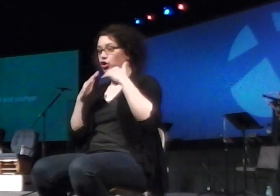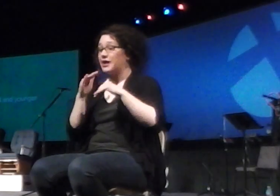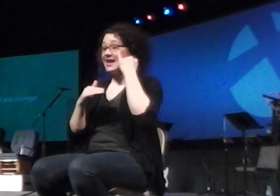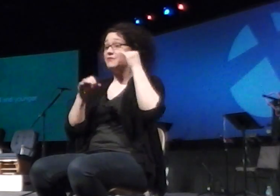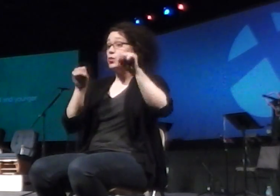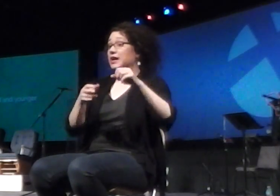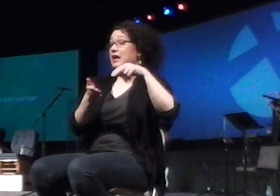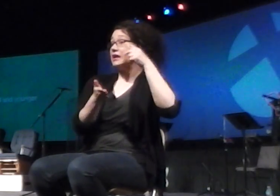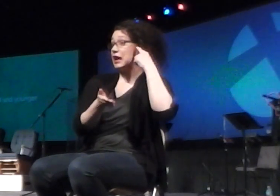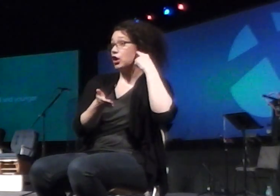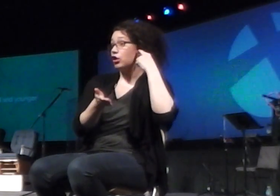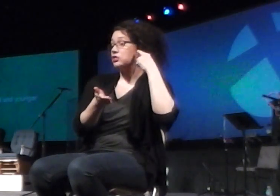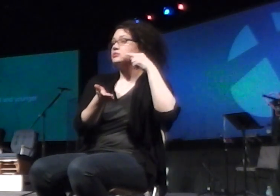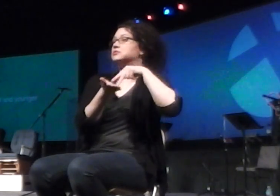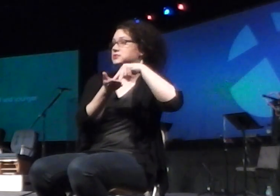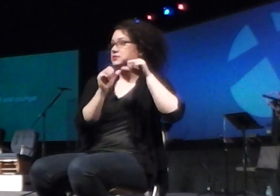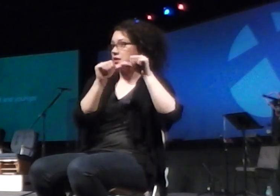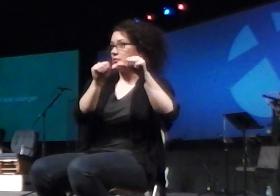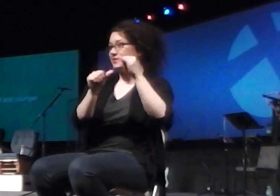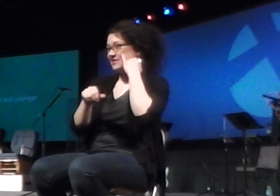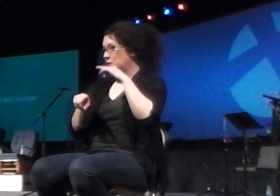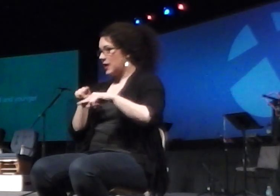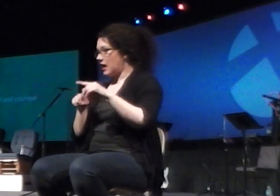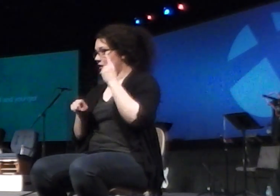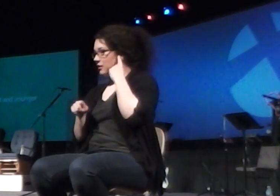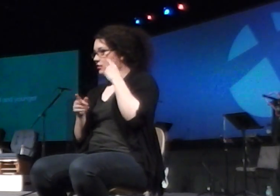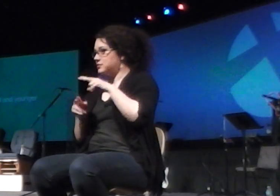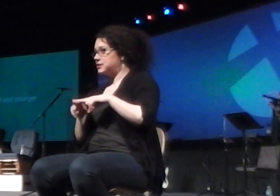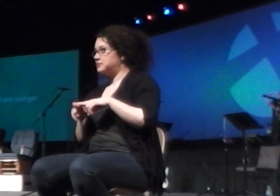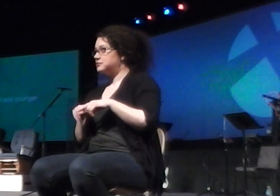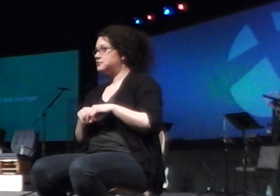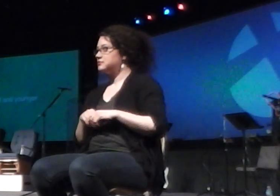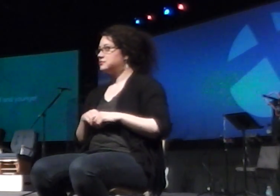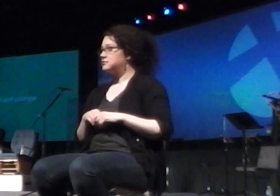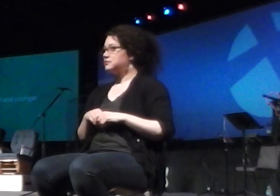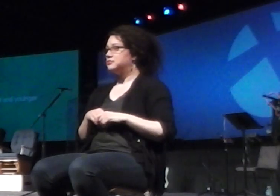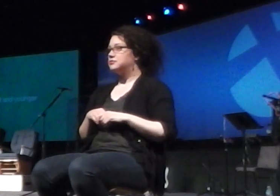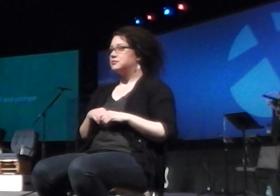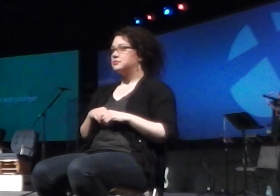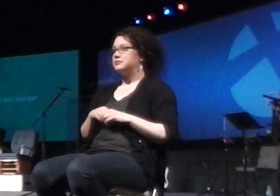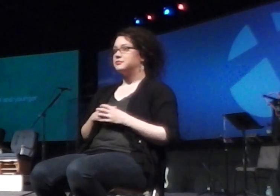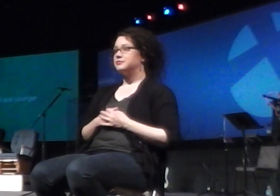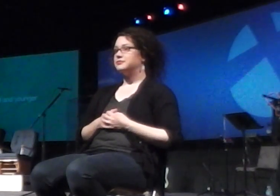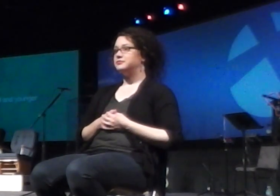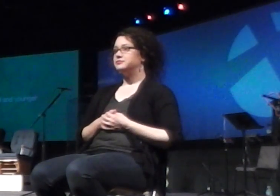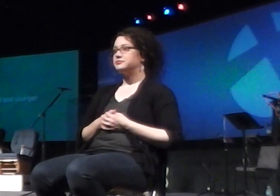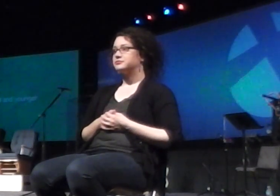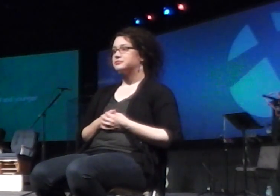it, stay standing. If you cannot, sit down. Go ahead.